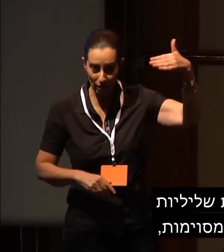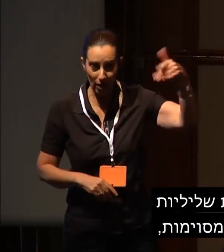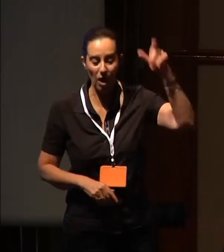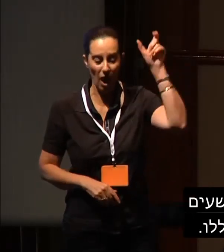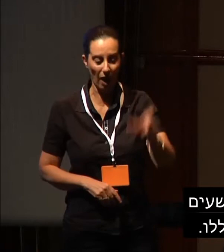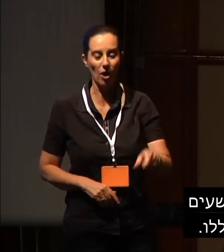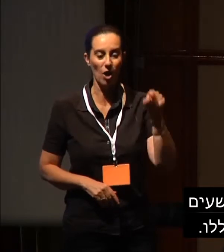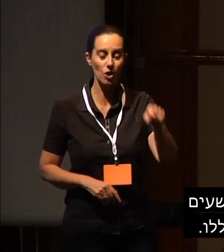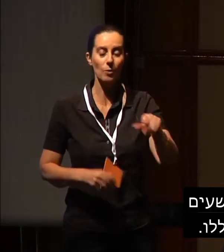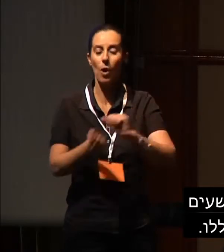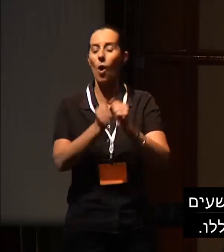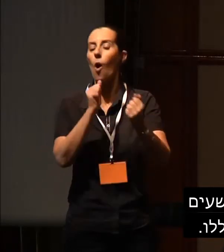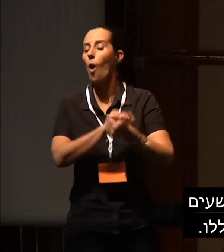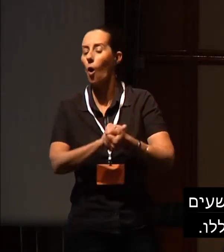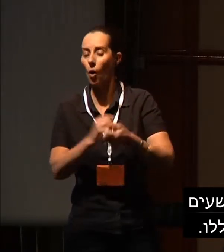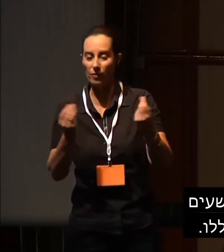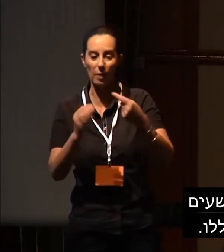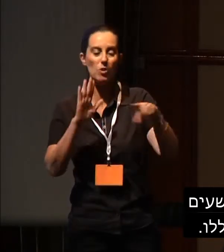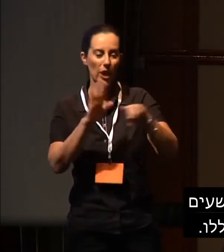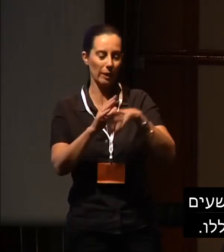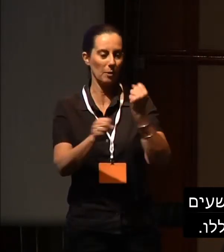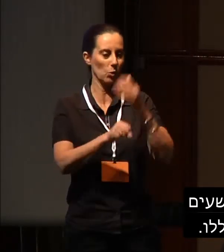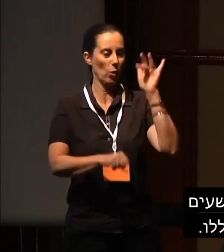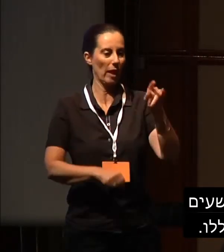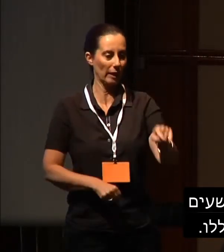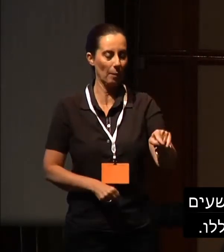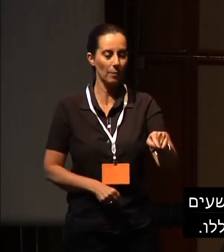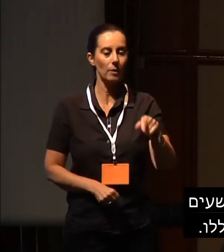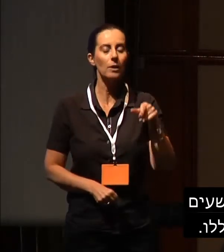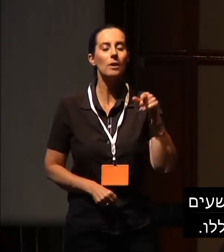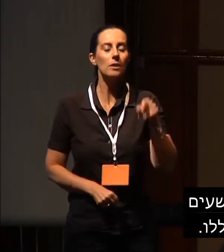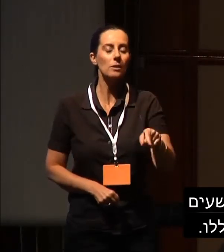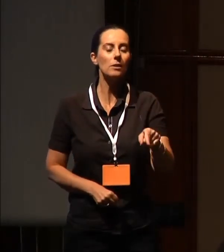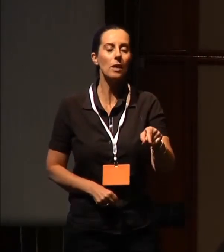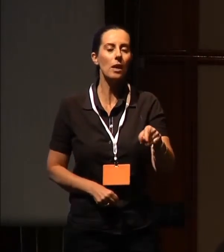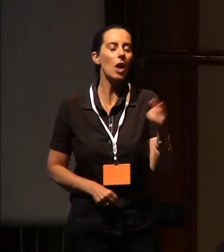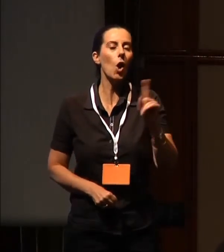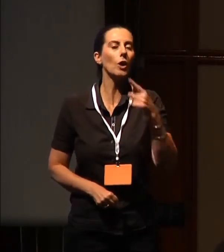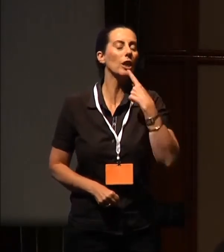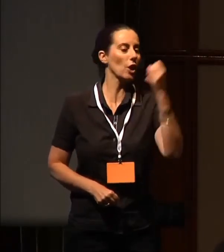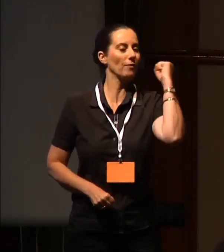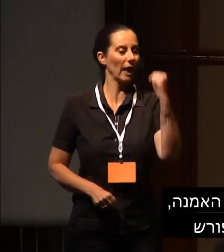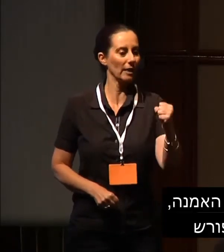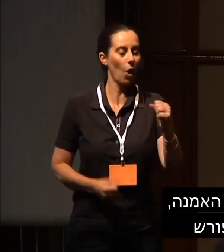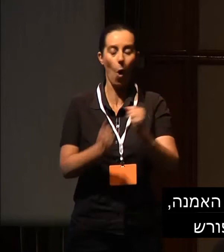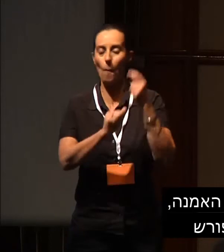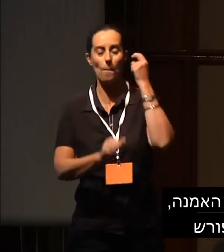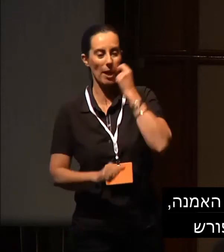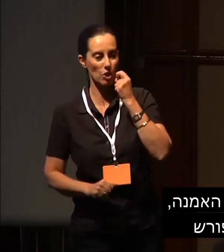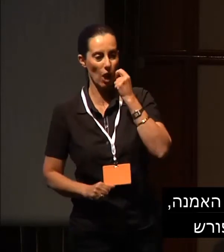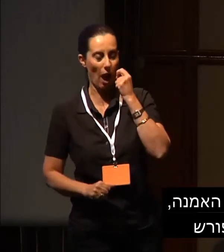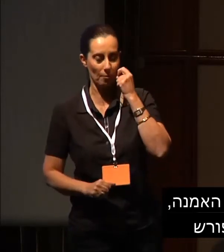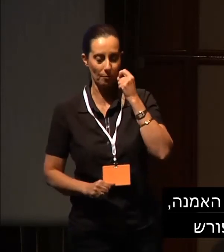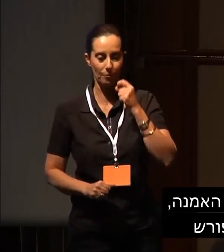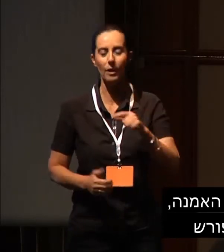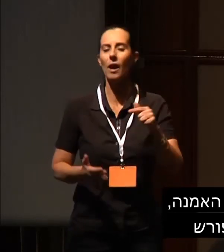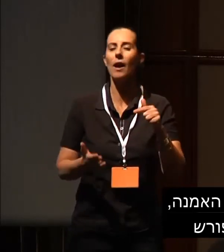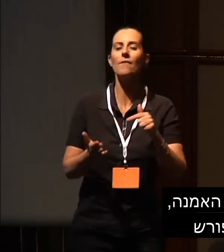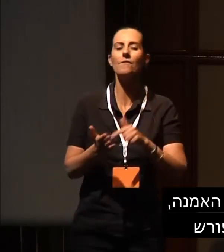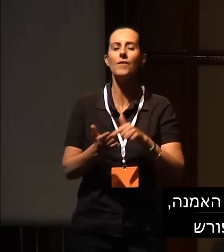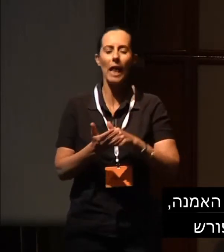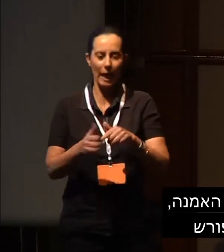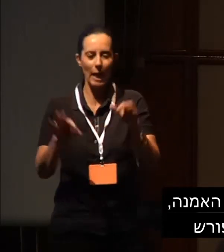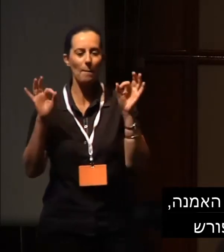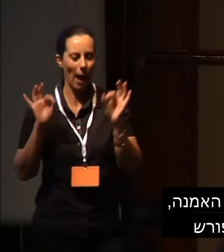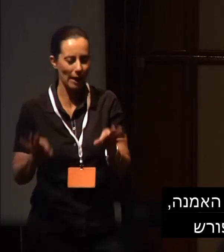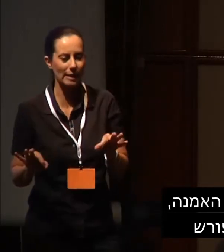certain groups do not constitute any crimes along these lines. In fact, the United Nations,